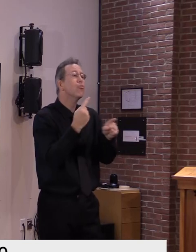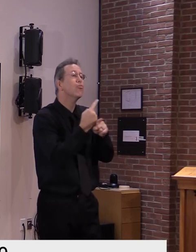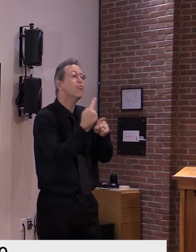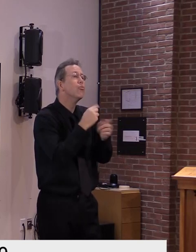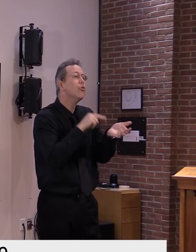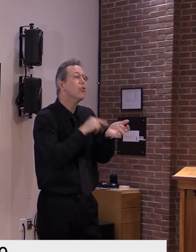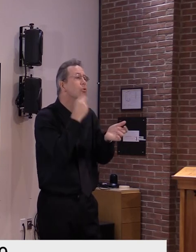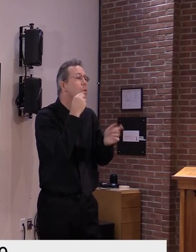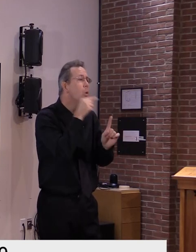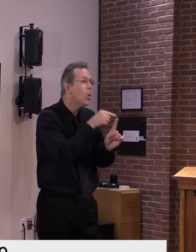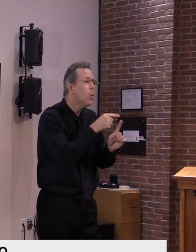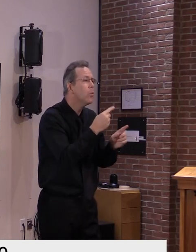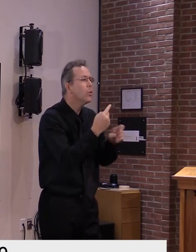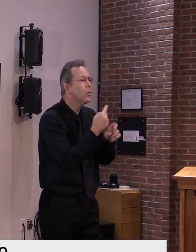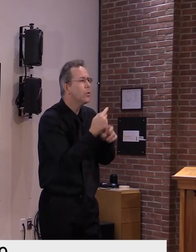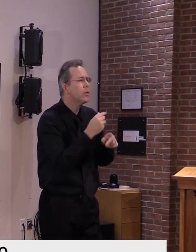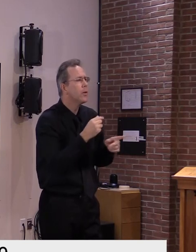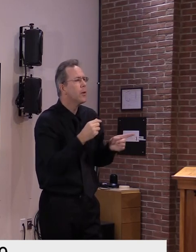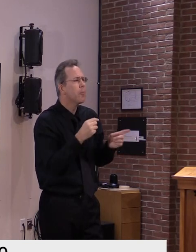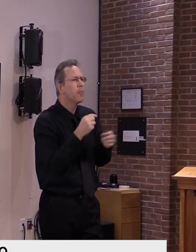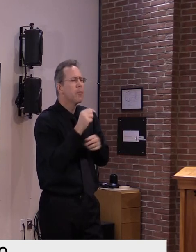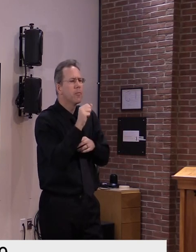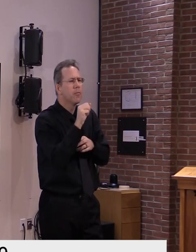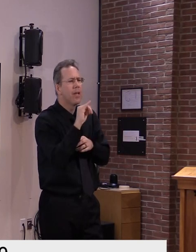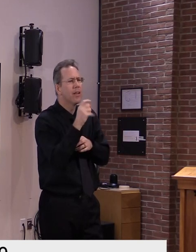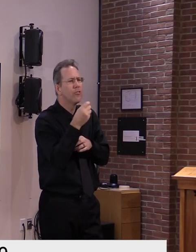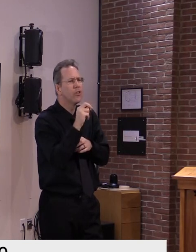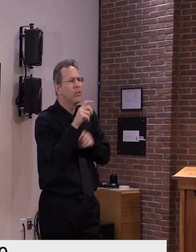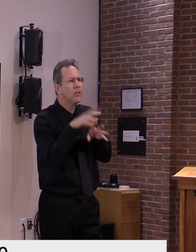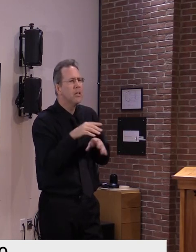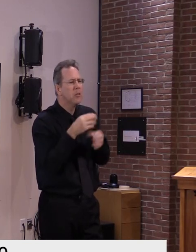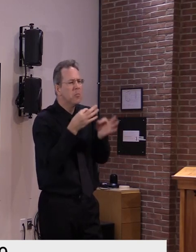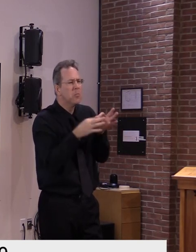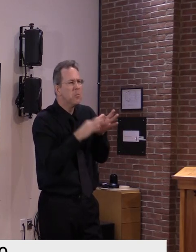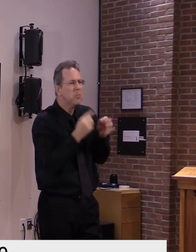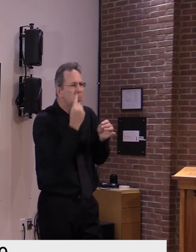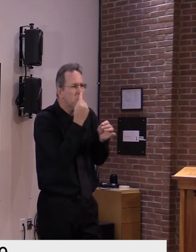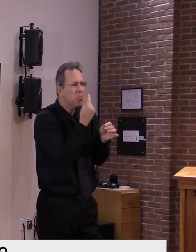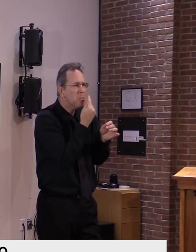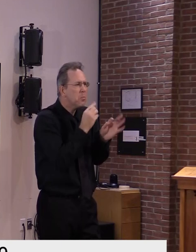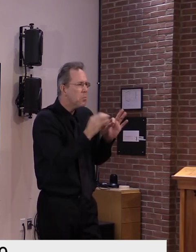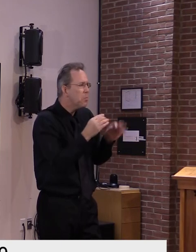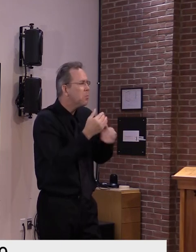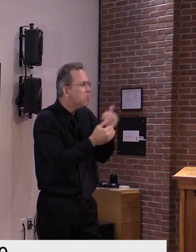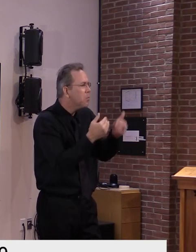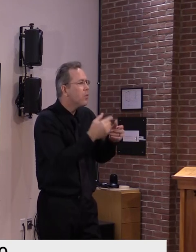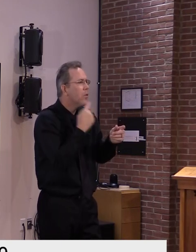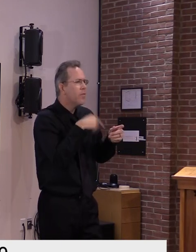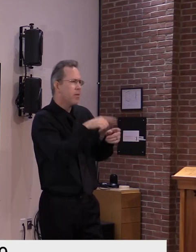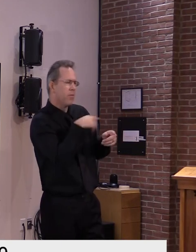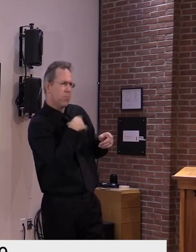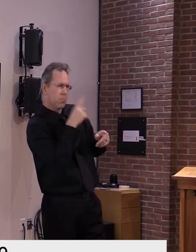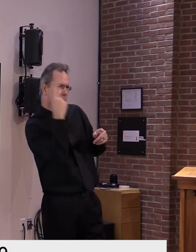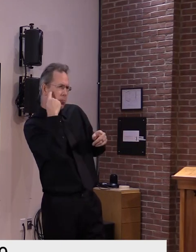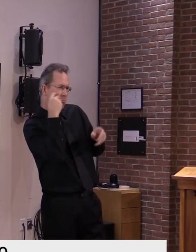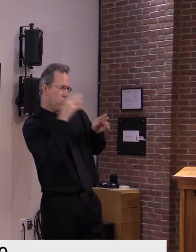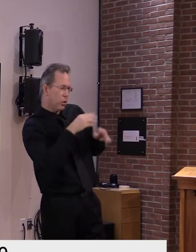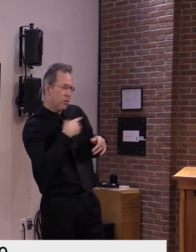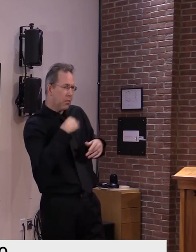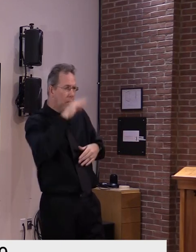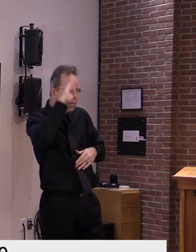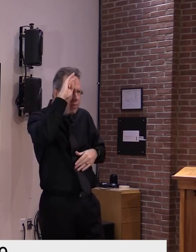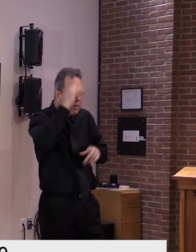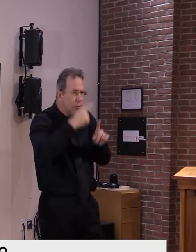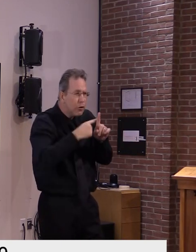staff or residents, and it was paired with twice weekly PCR testing. I'm